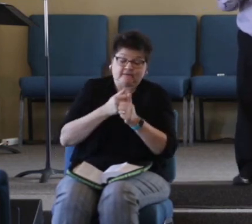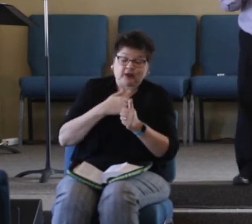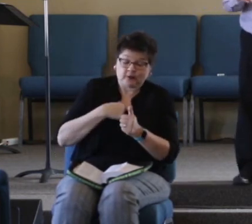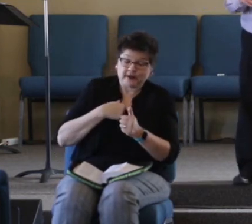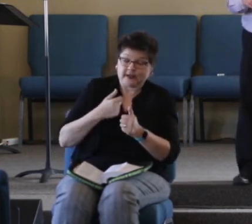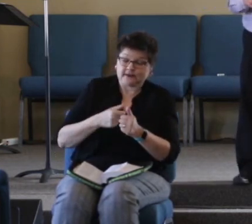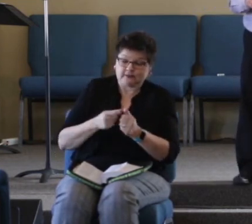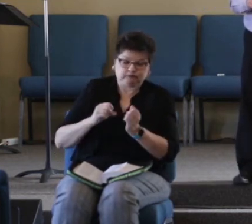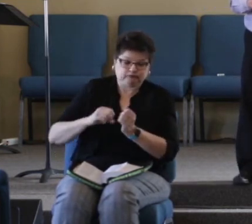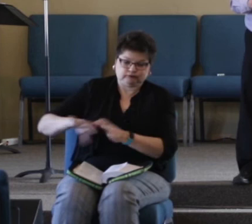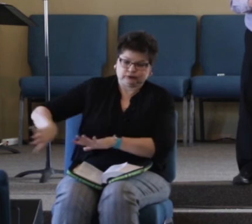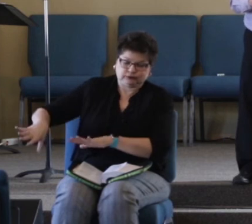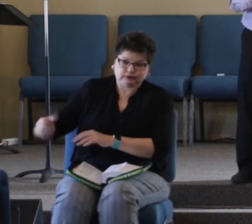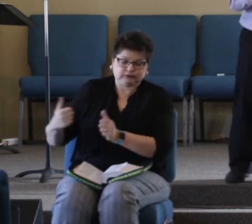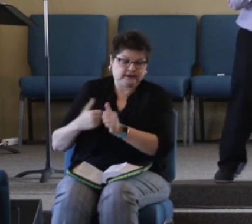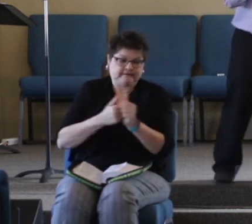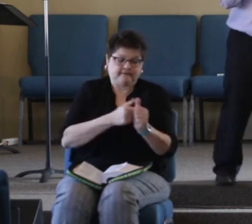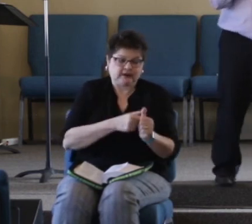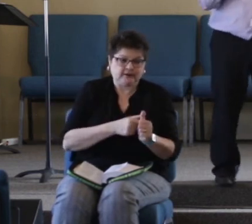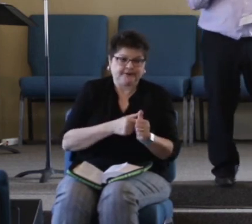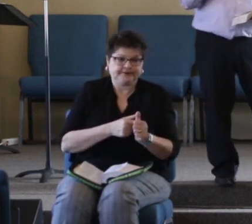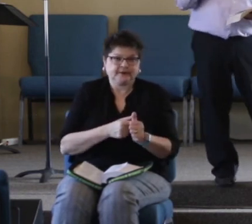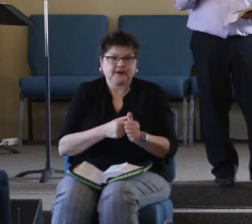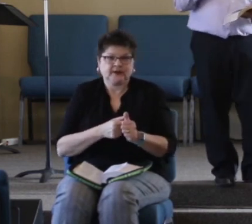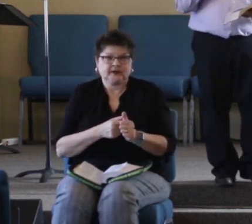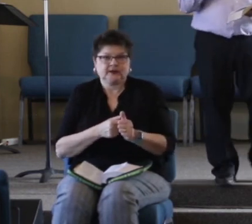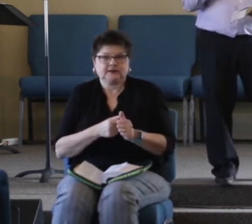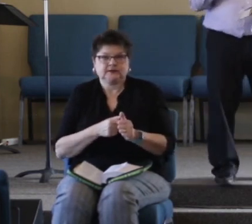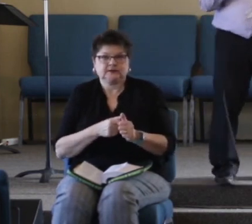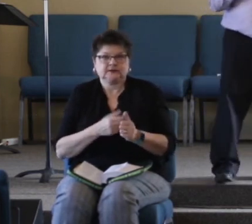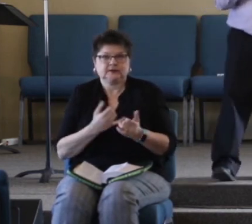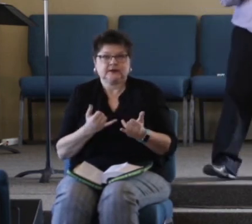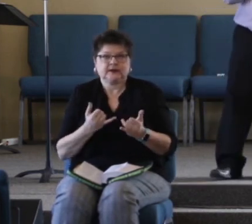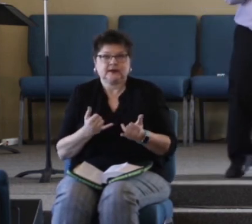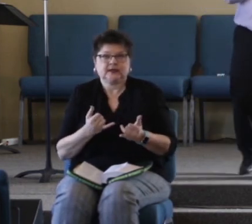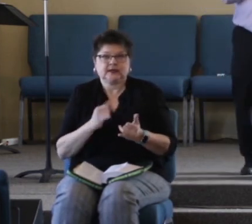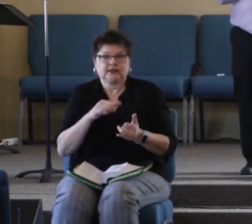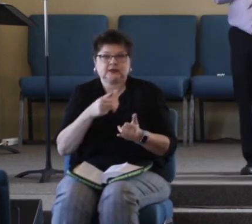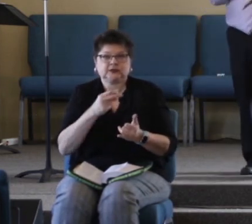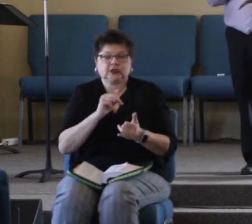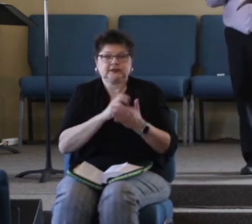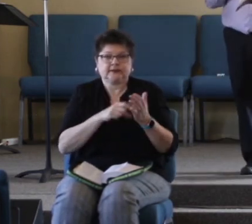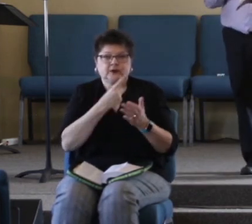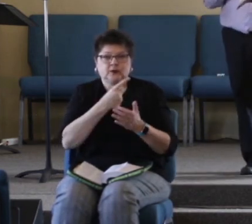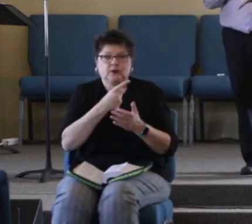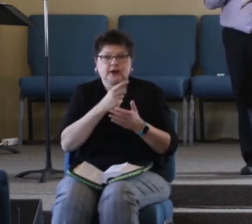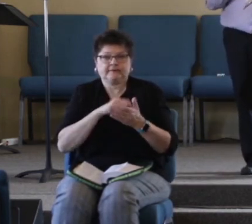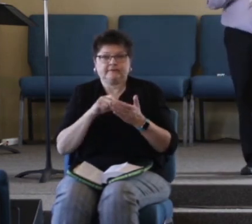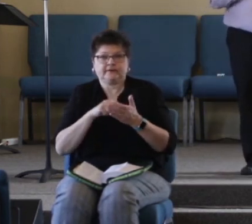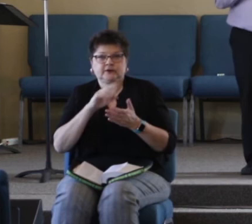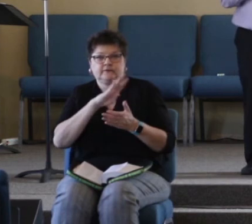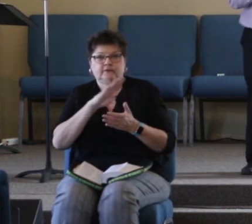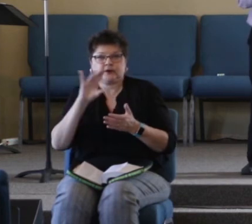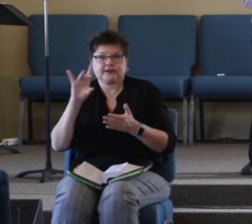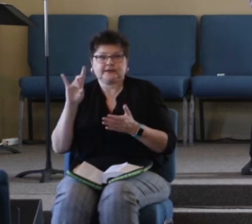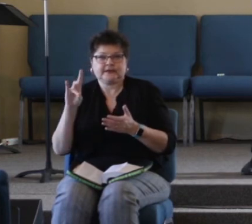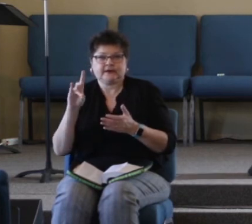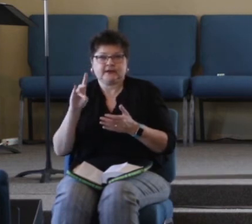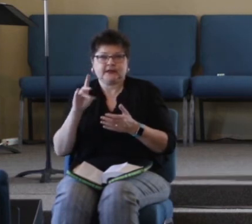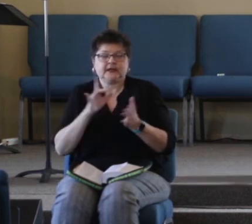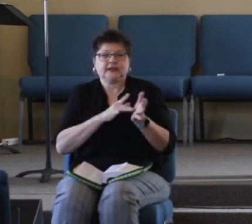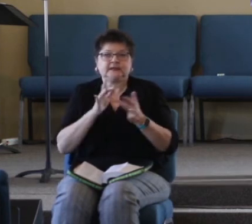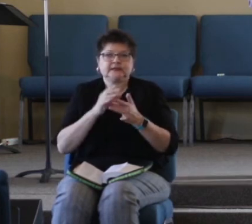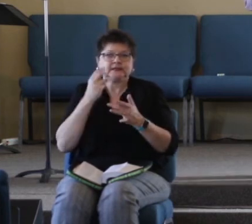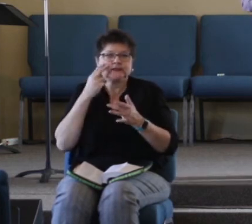and 48. He's going to call two other guys. Jesus saw Nathanael coming to him and said to him, "Behold,